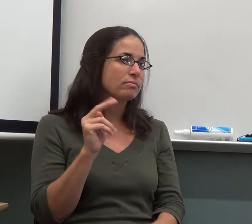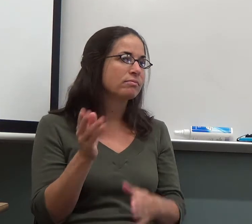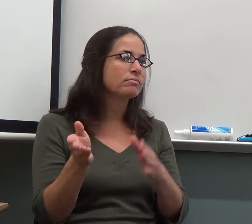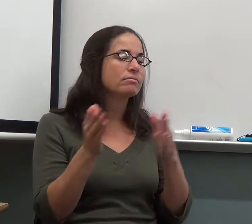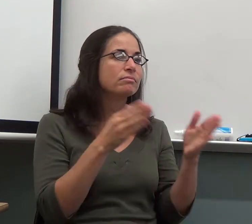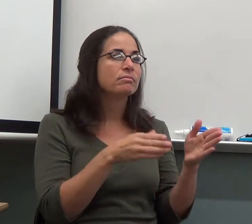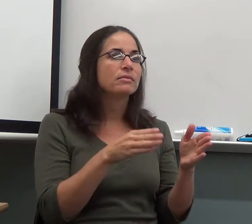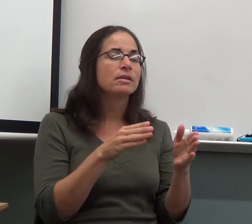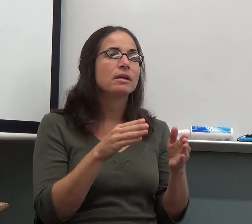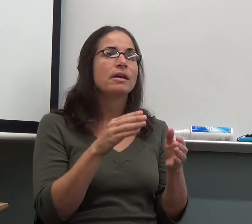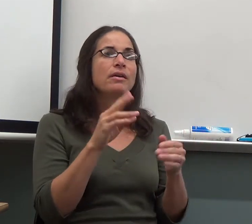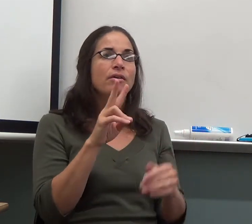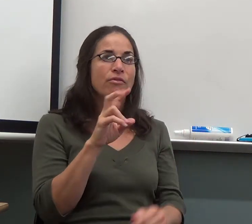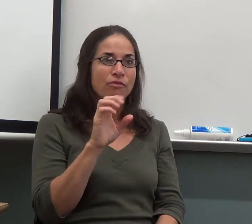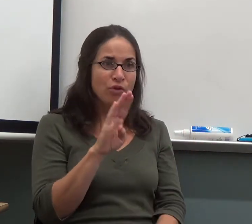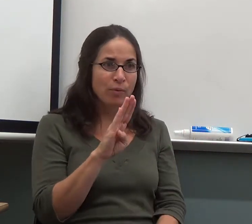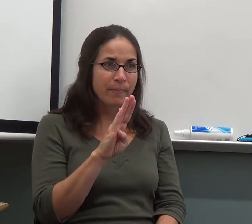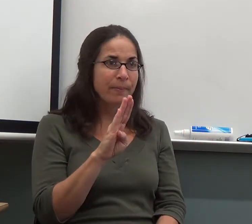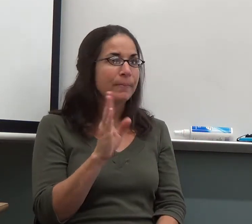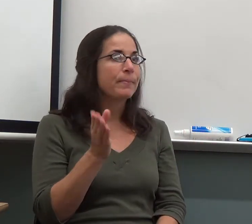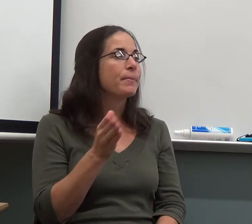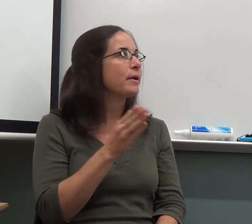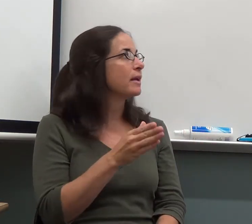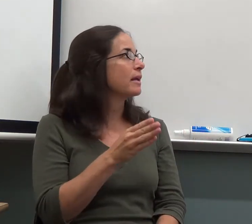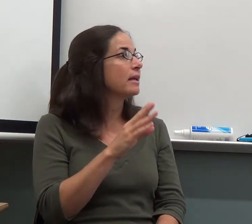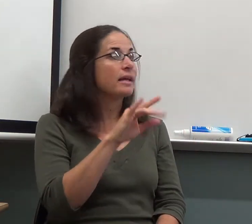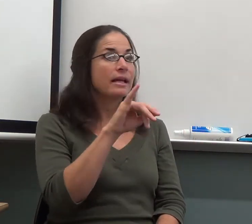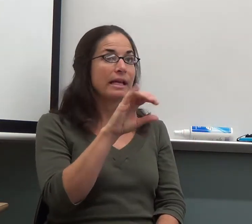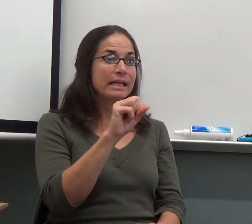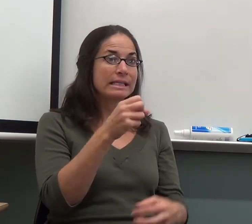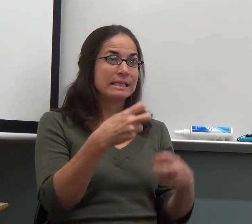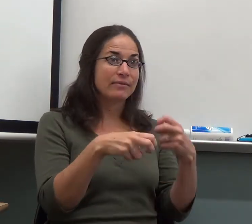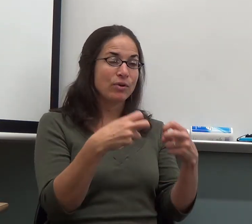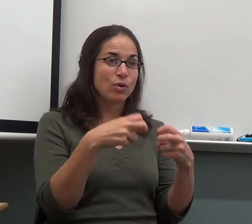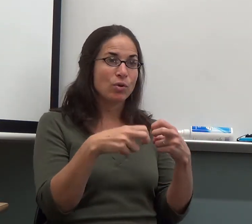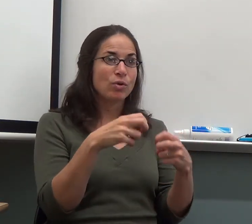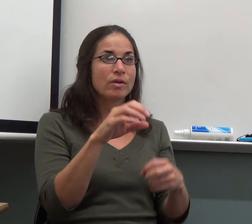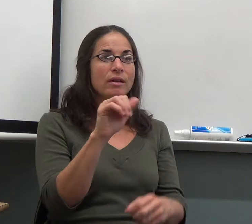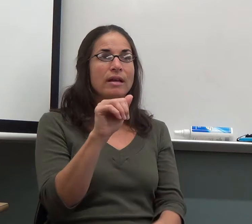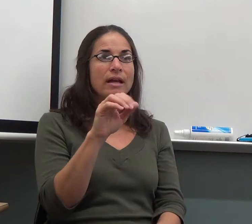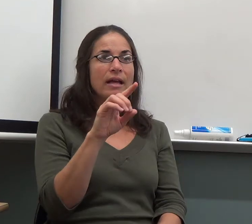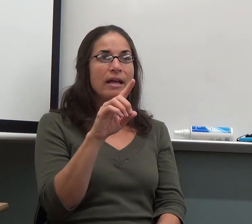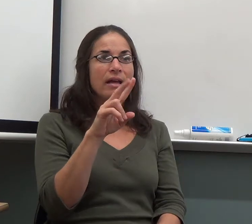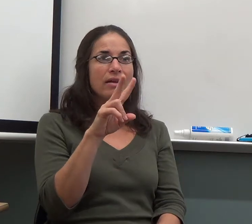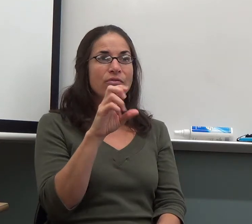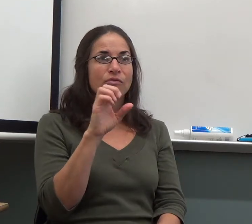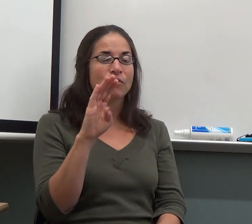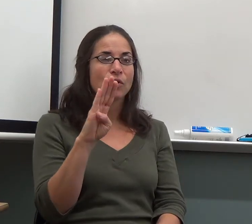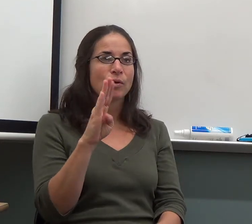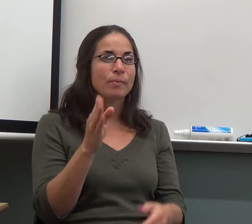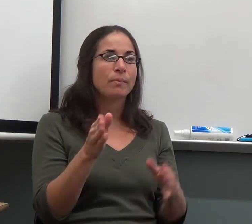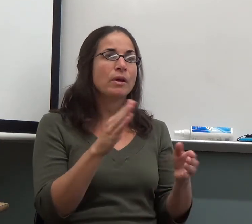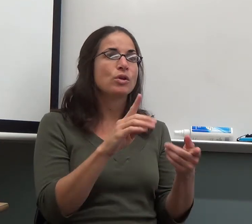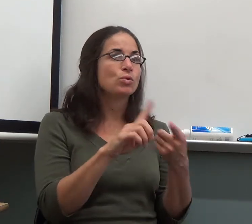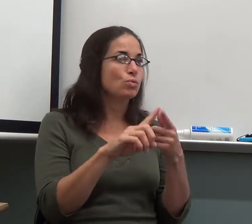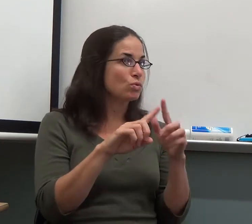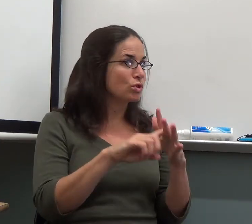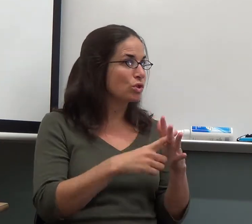a verb. Is difficult, that's an adverb. To start, oh, what do I have? A